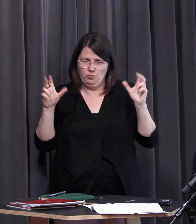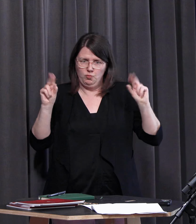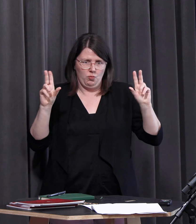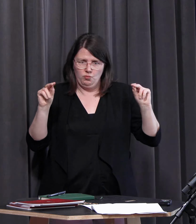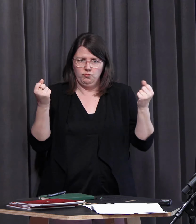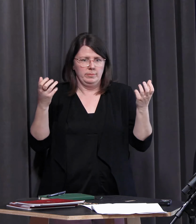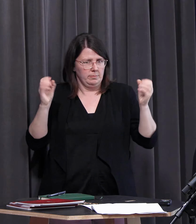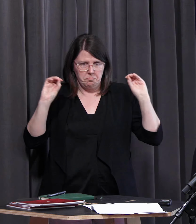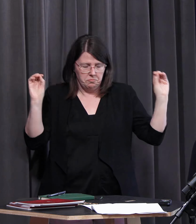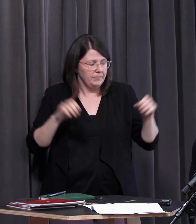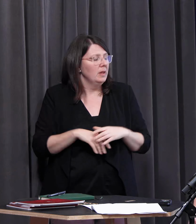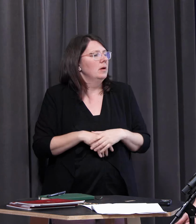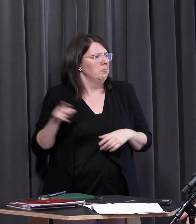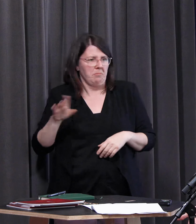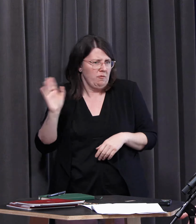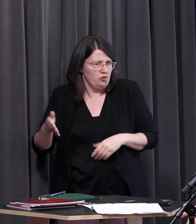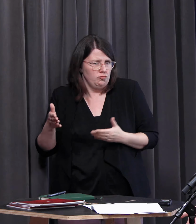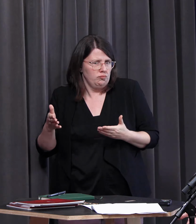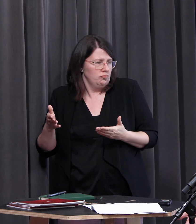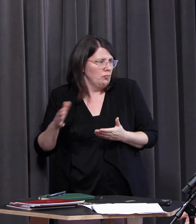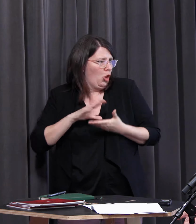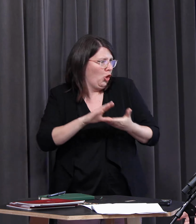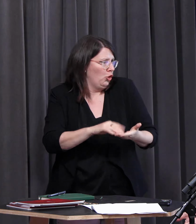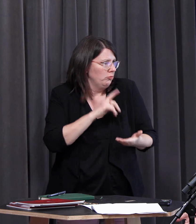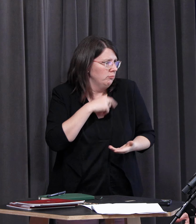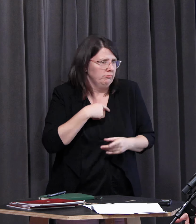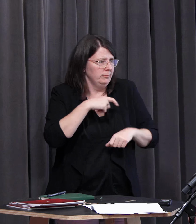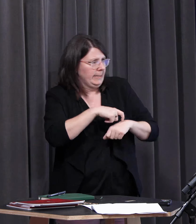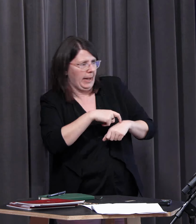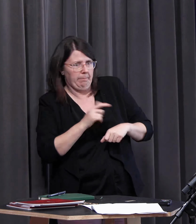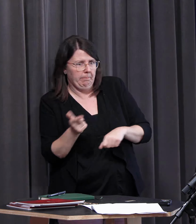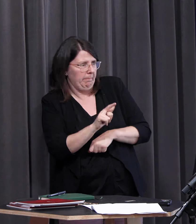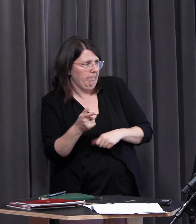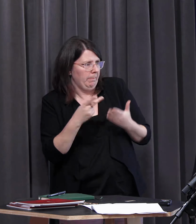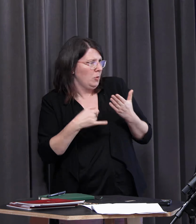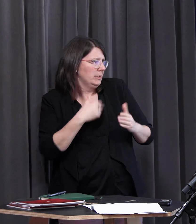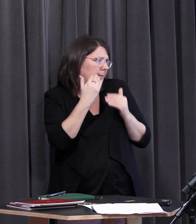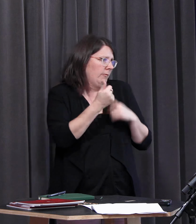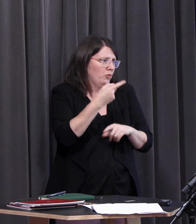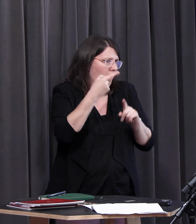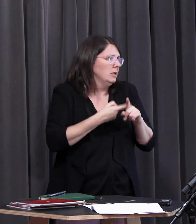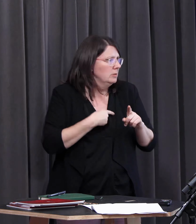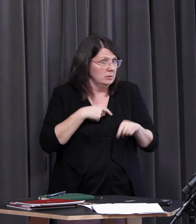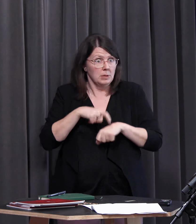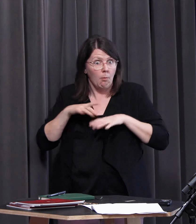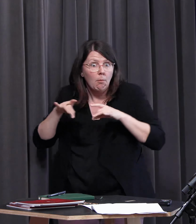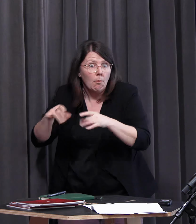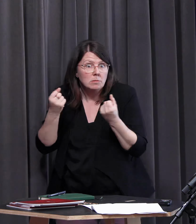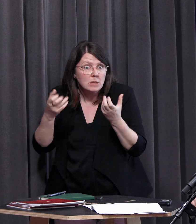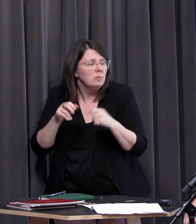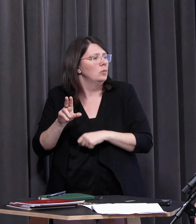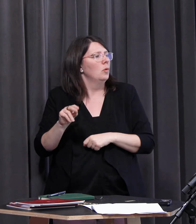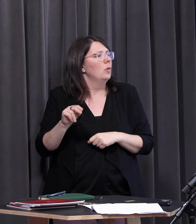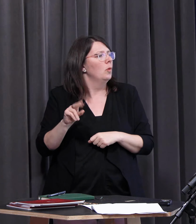right? And so, and she never learned. We were only together for a few months. But Tiphaine said that